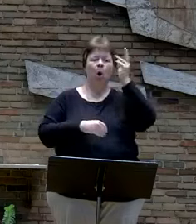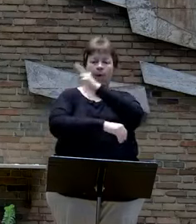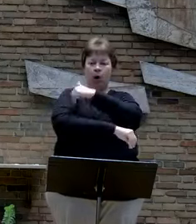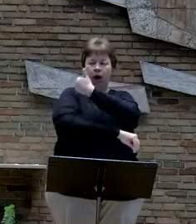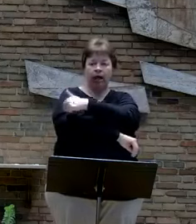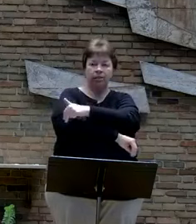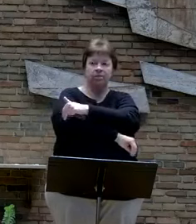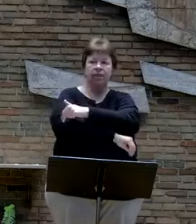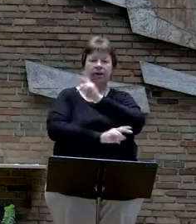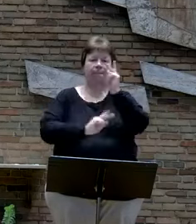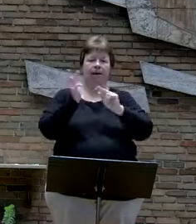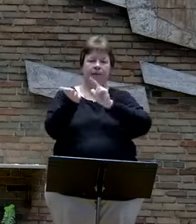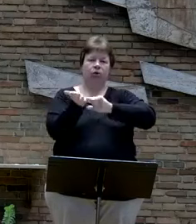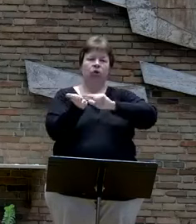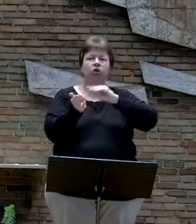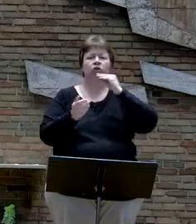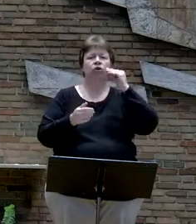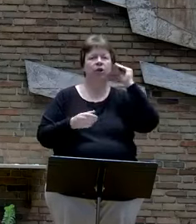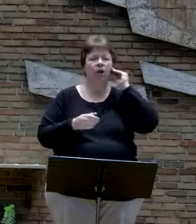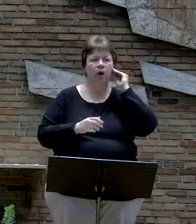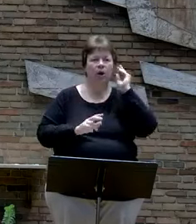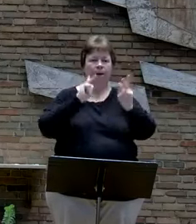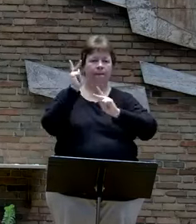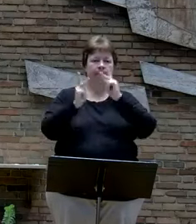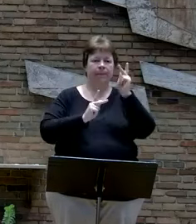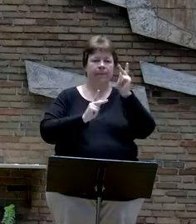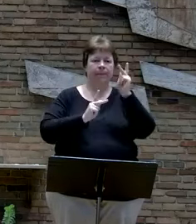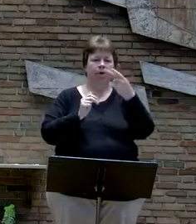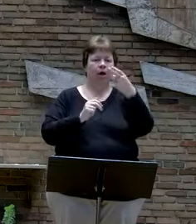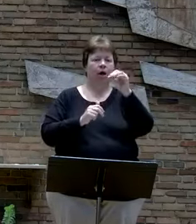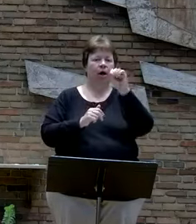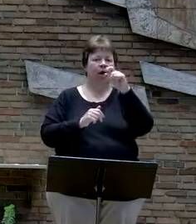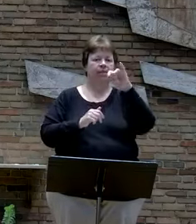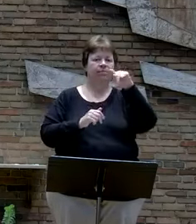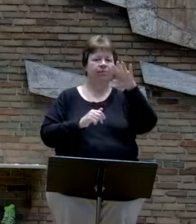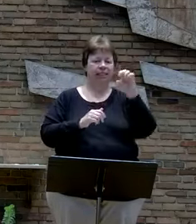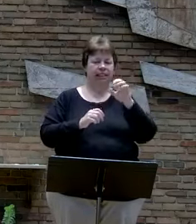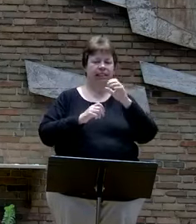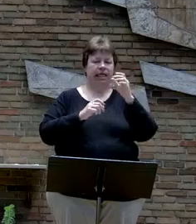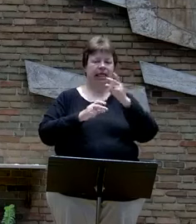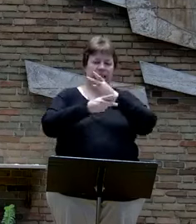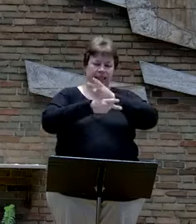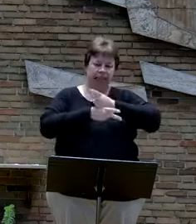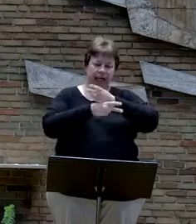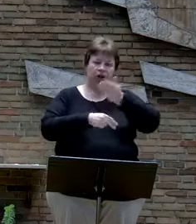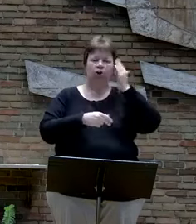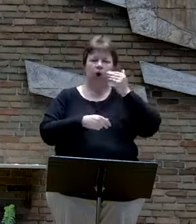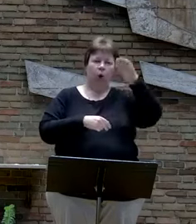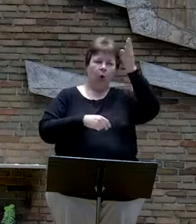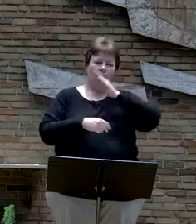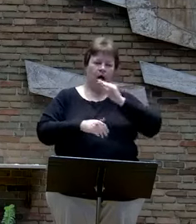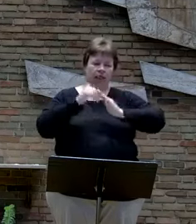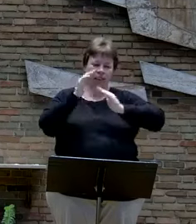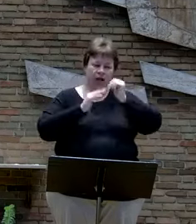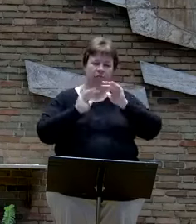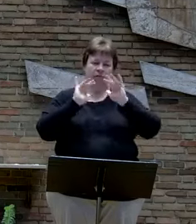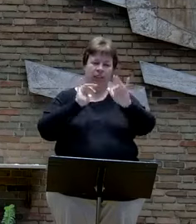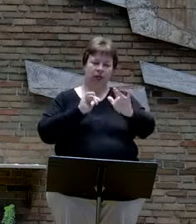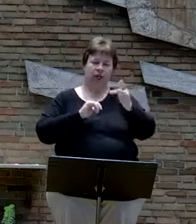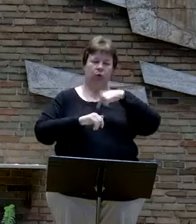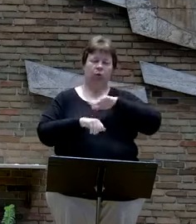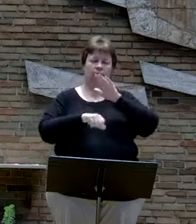hospitalized, those in nursing homes, those under hospice care, that they know God's comforting touch, we